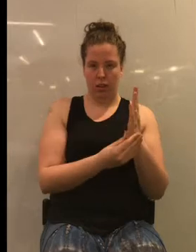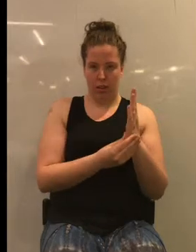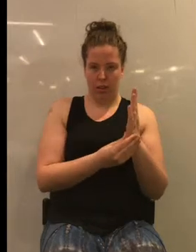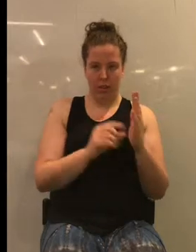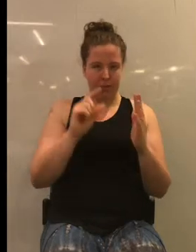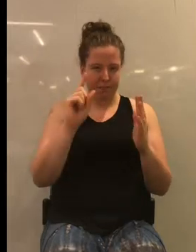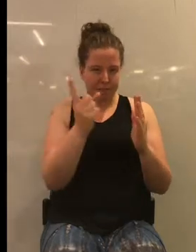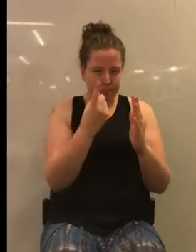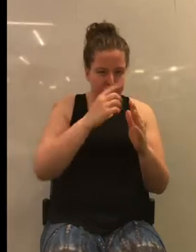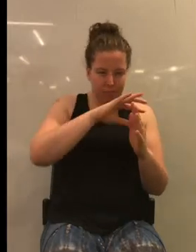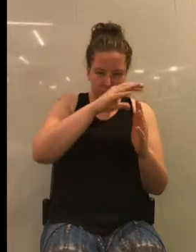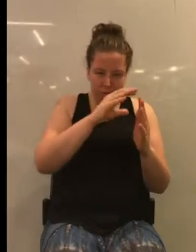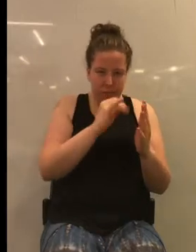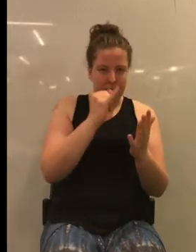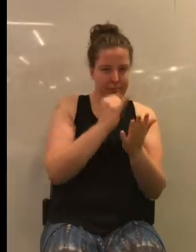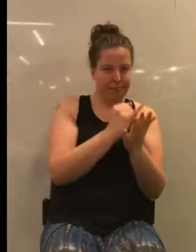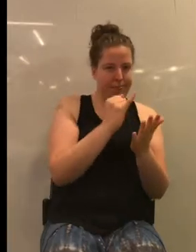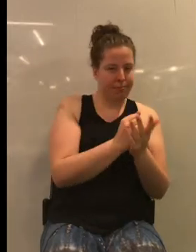Handshape is the first area for mistakes.